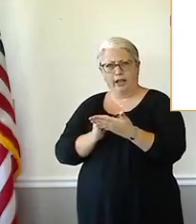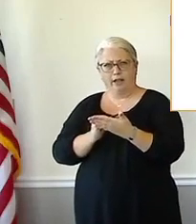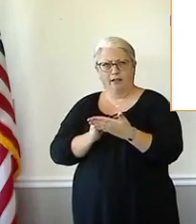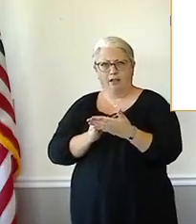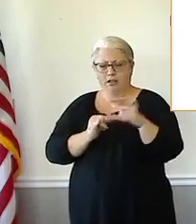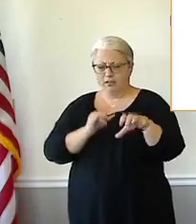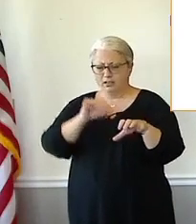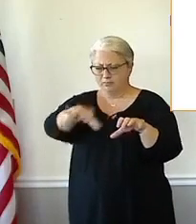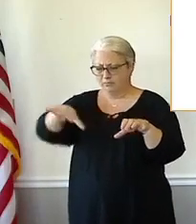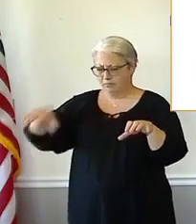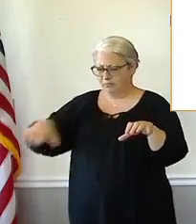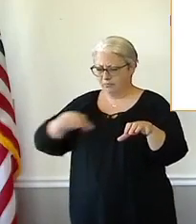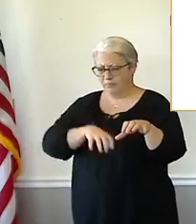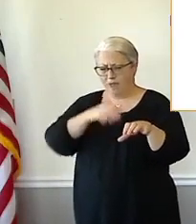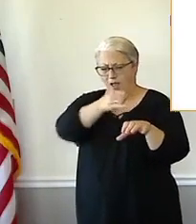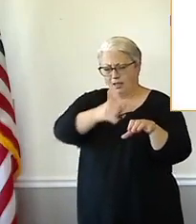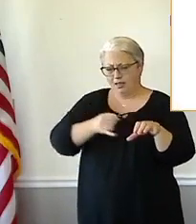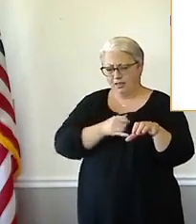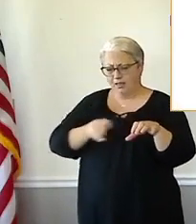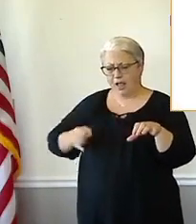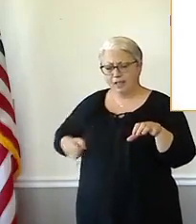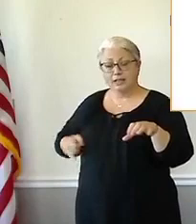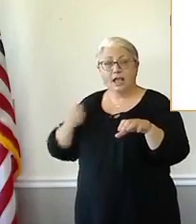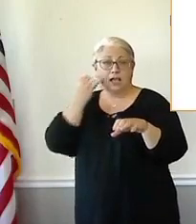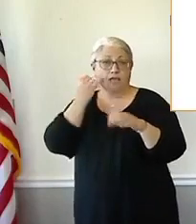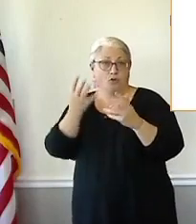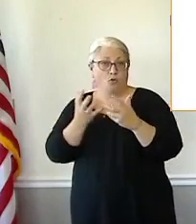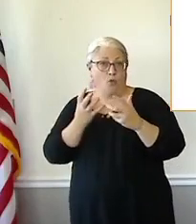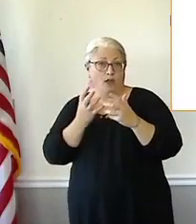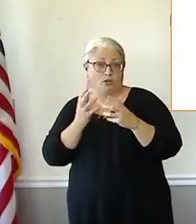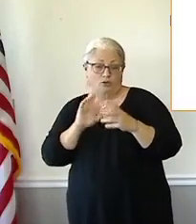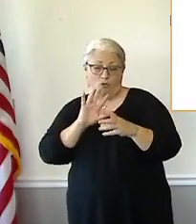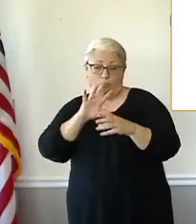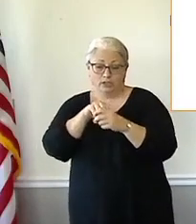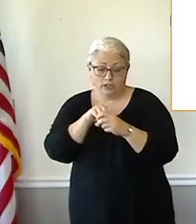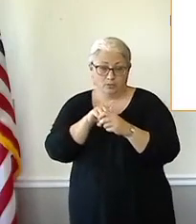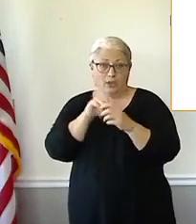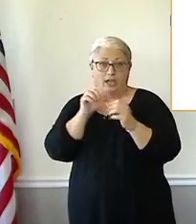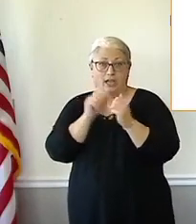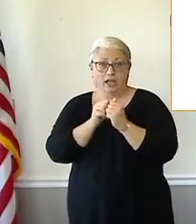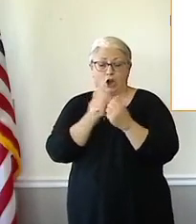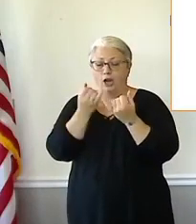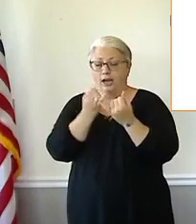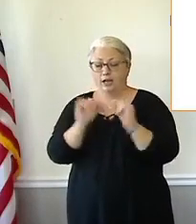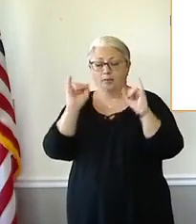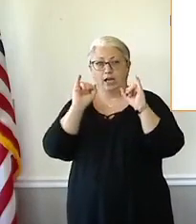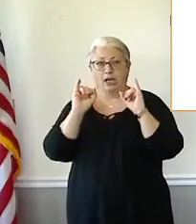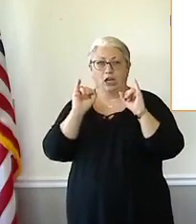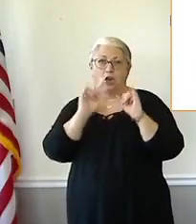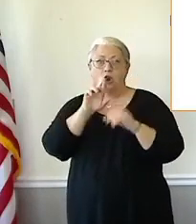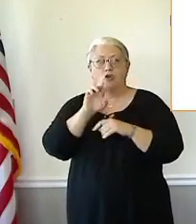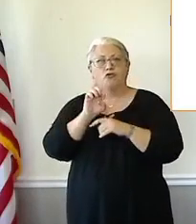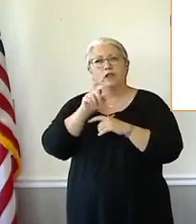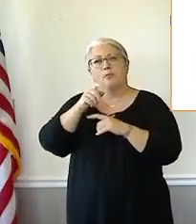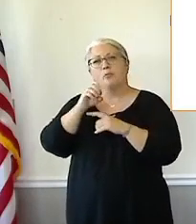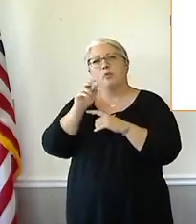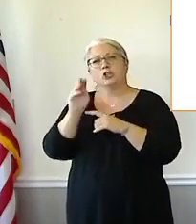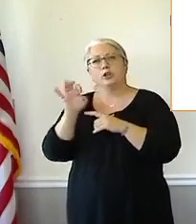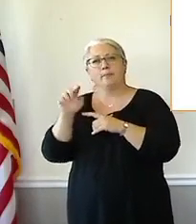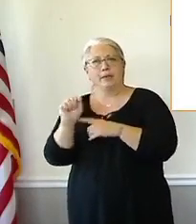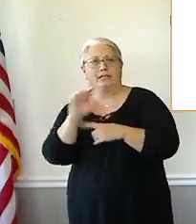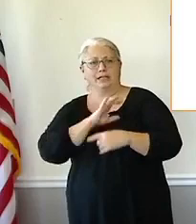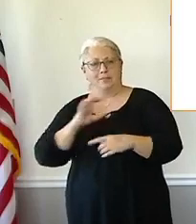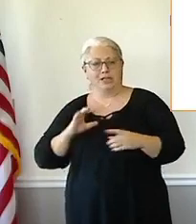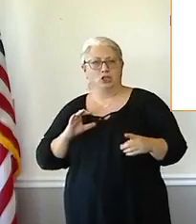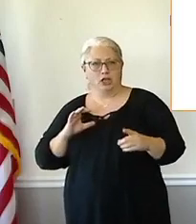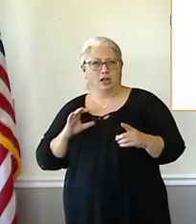who would like to participate in our Independent Reapportionment Commission. So, on the ballot this